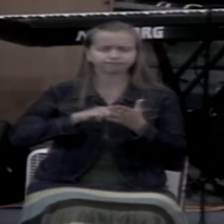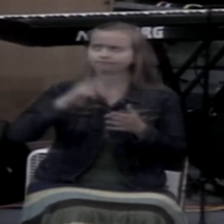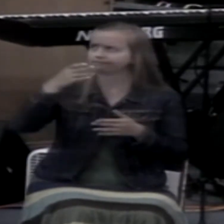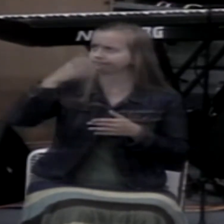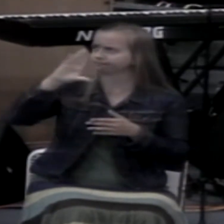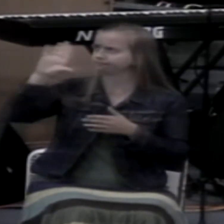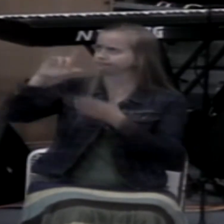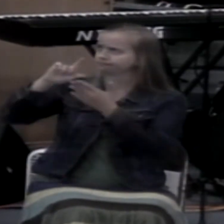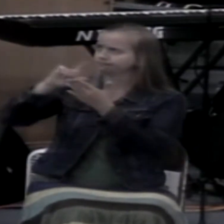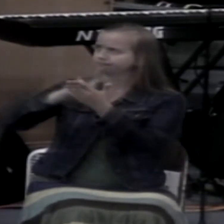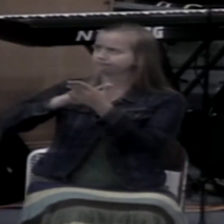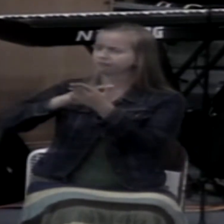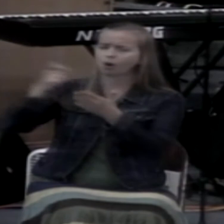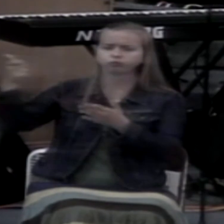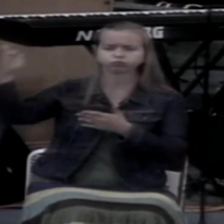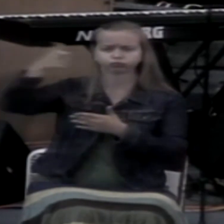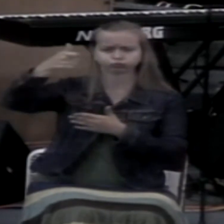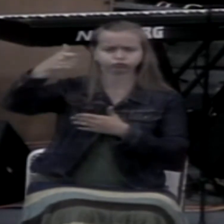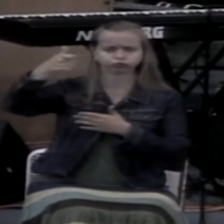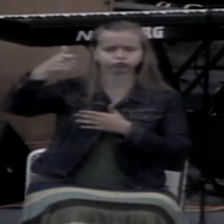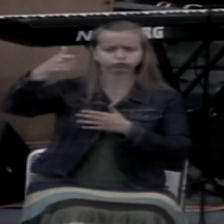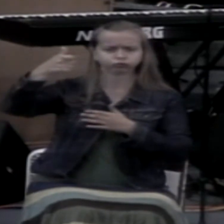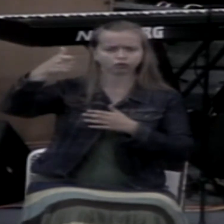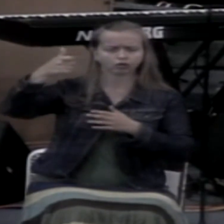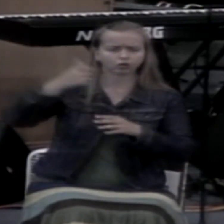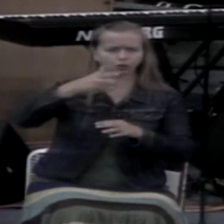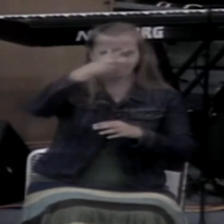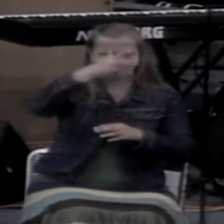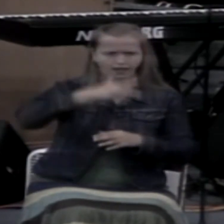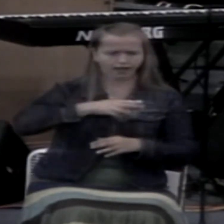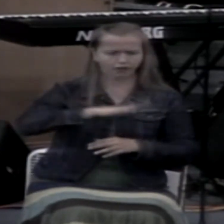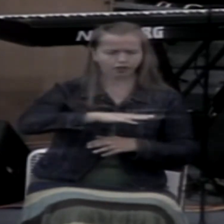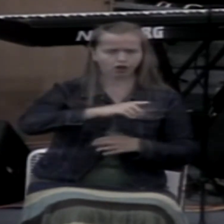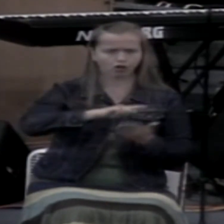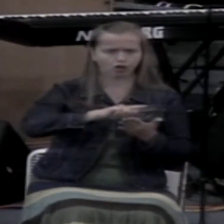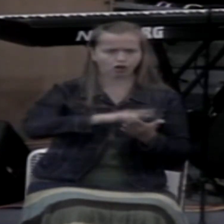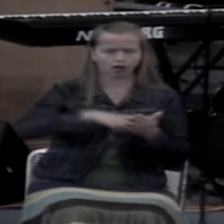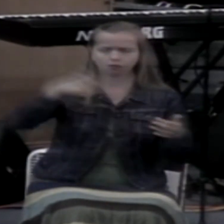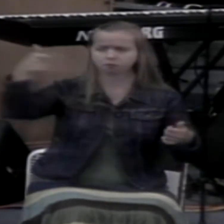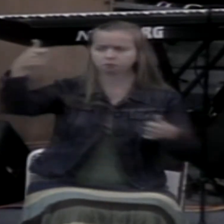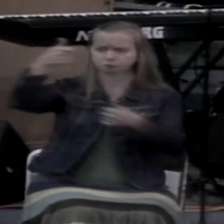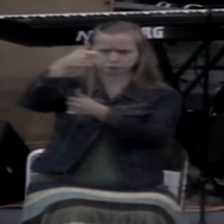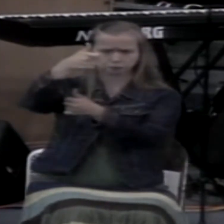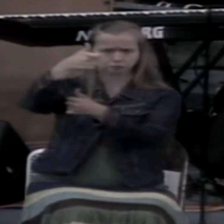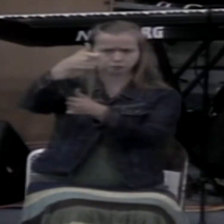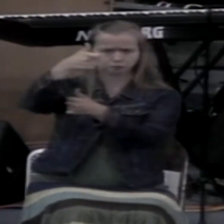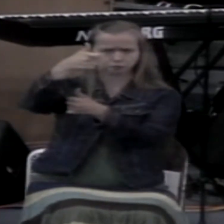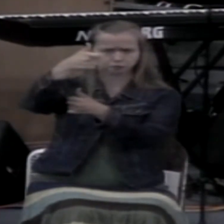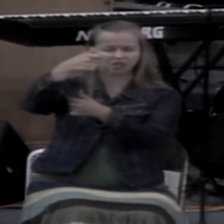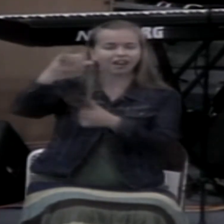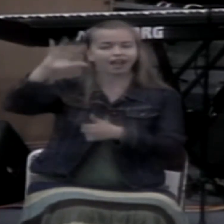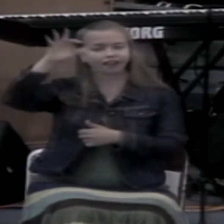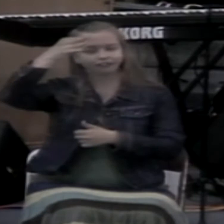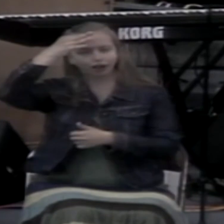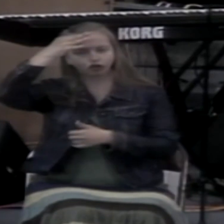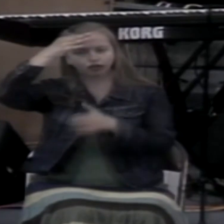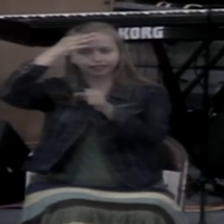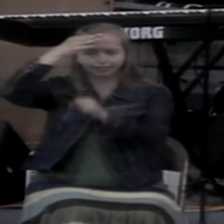So what he's doing, he's saying, let's submit to every ordinance of man. This is the will of God concerning